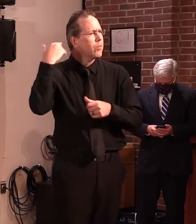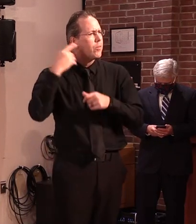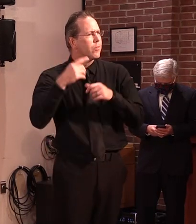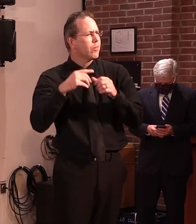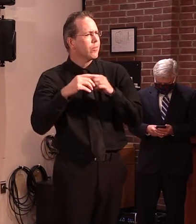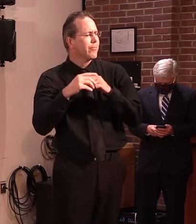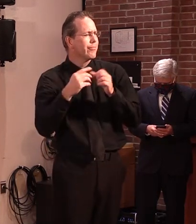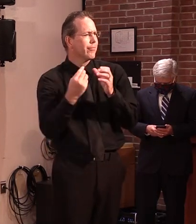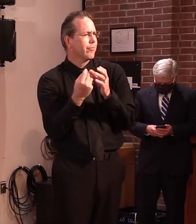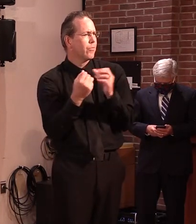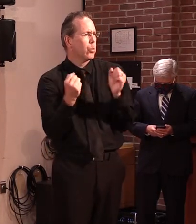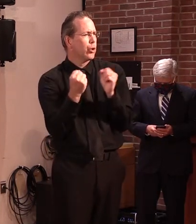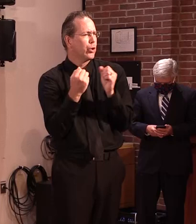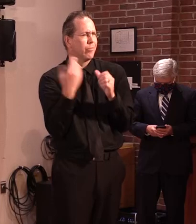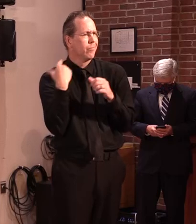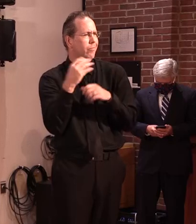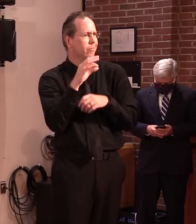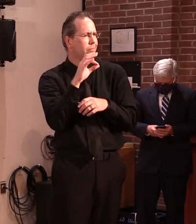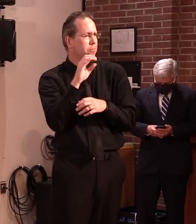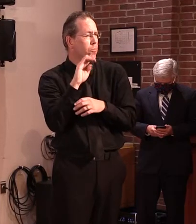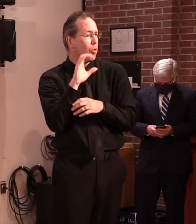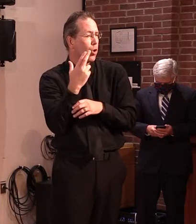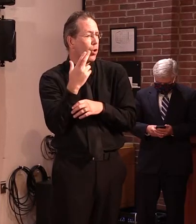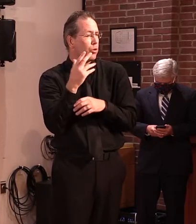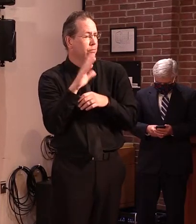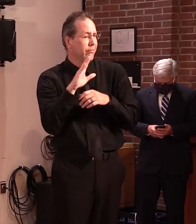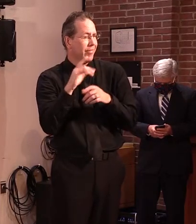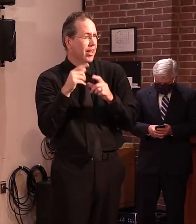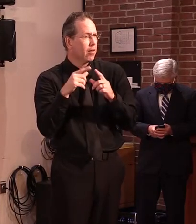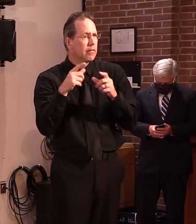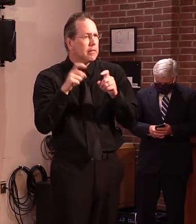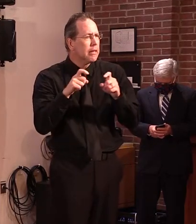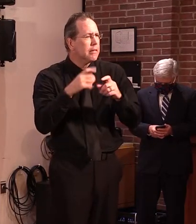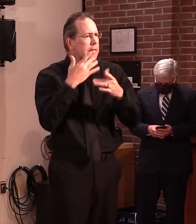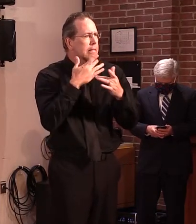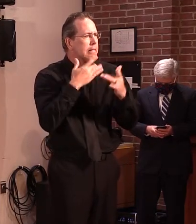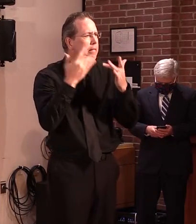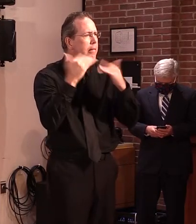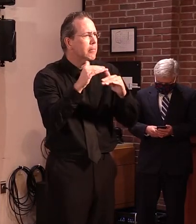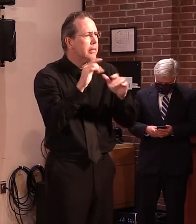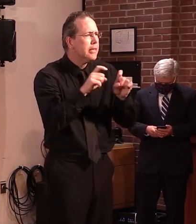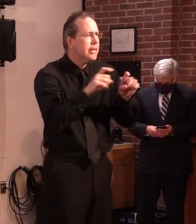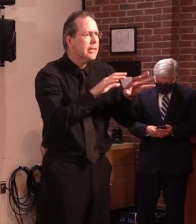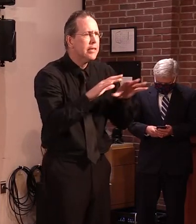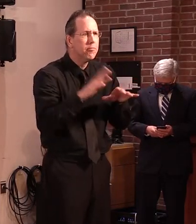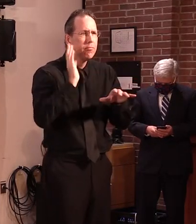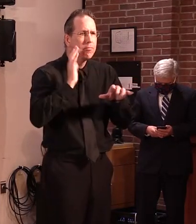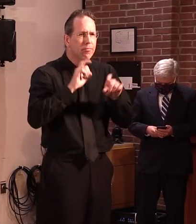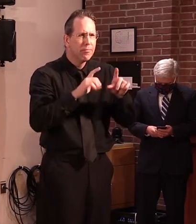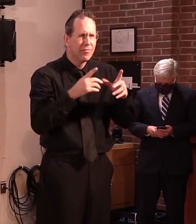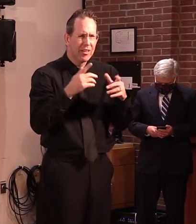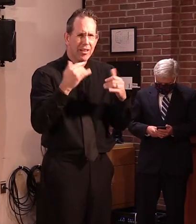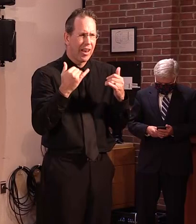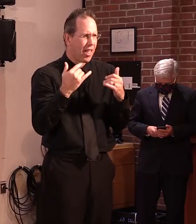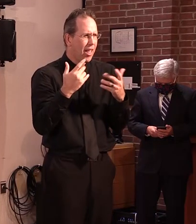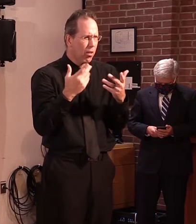I think that's almost a national type of inventory for the tests, Steve. I